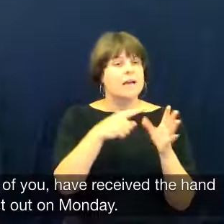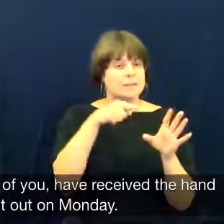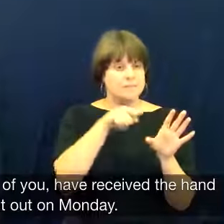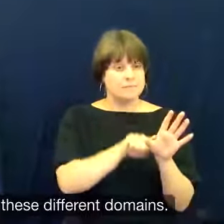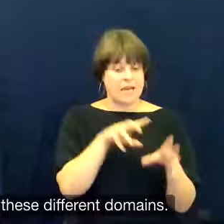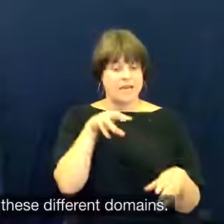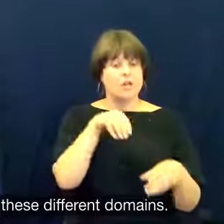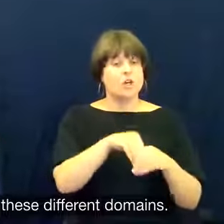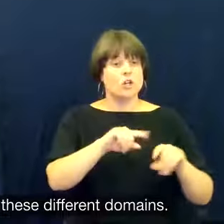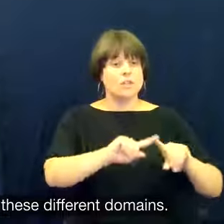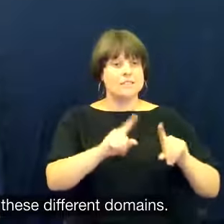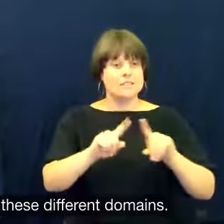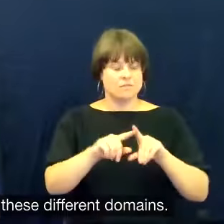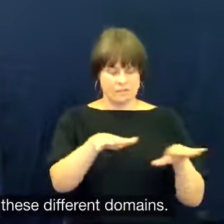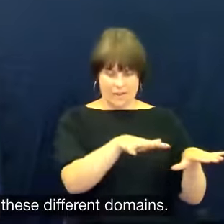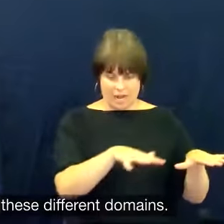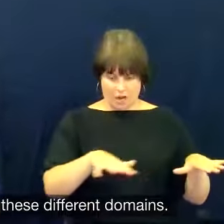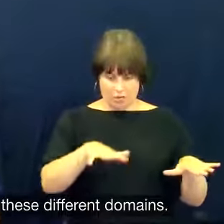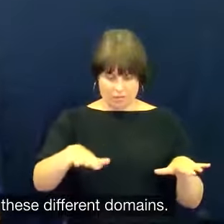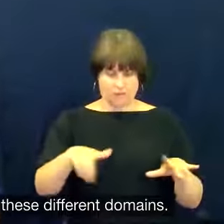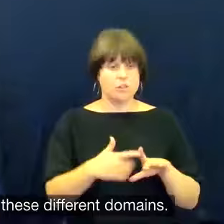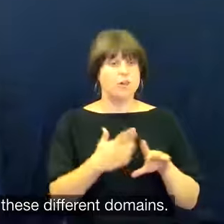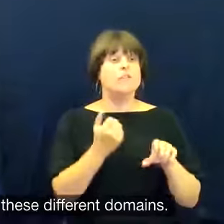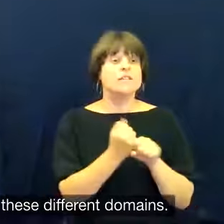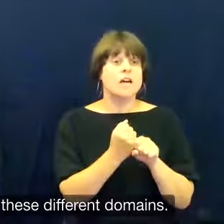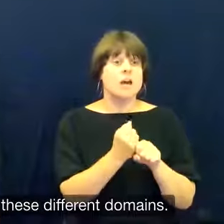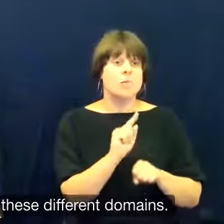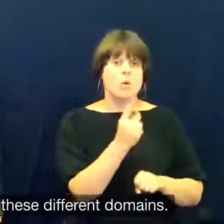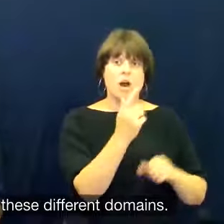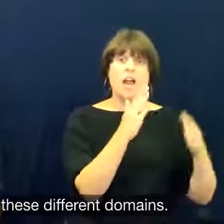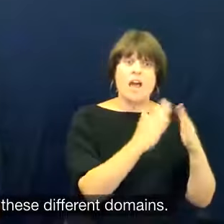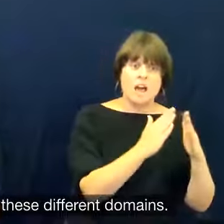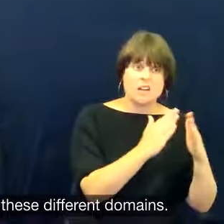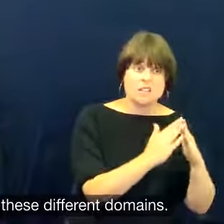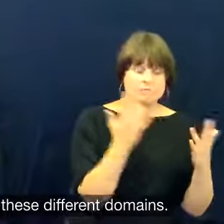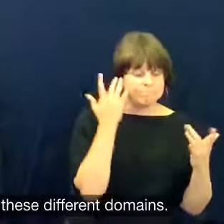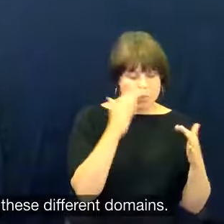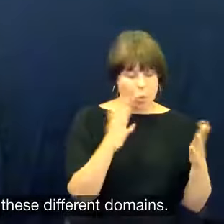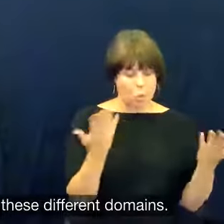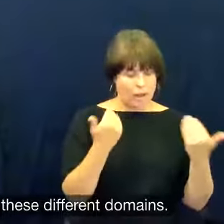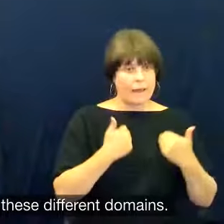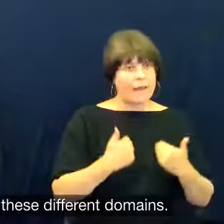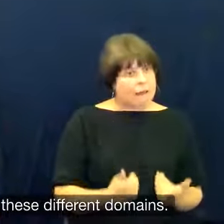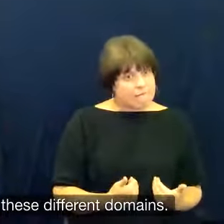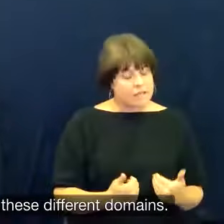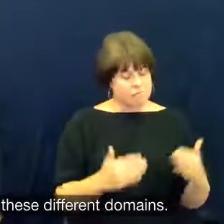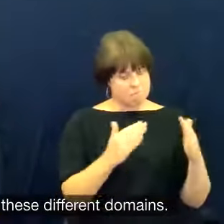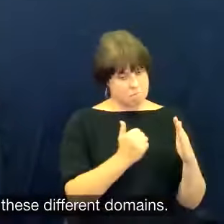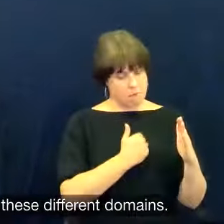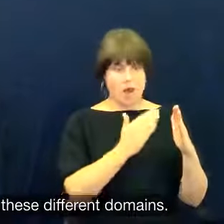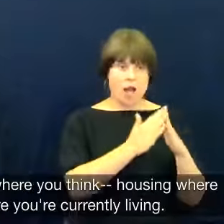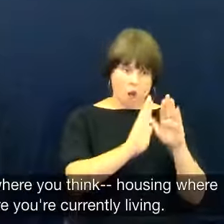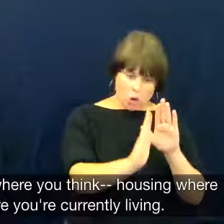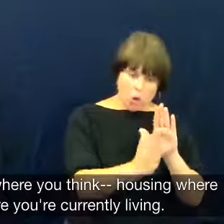the domains are housing, where you think about where you're currently living, if it's got good proximity to